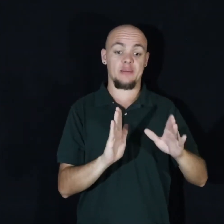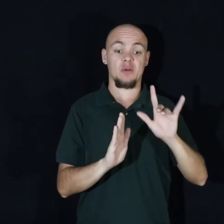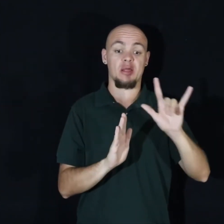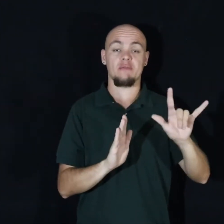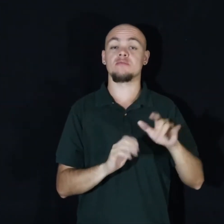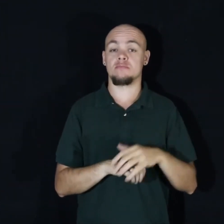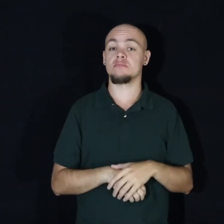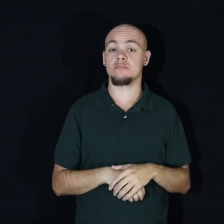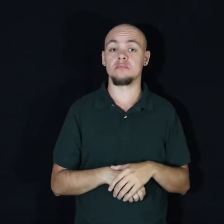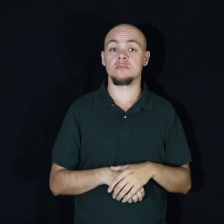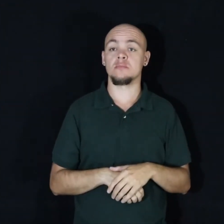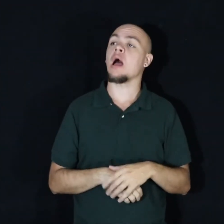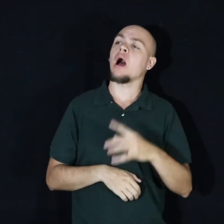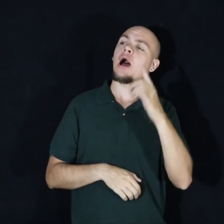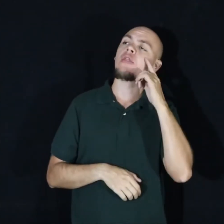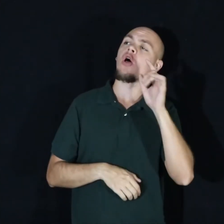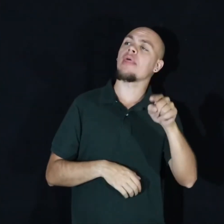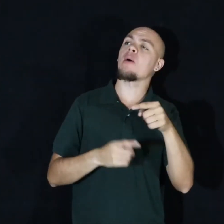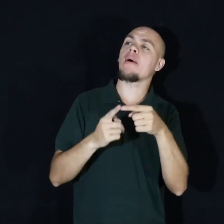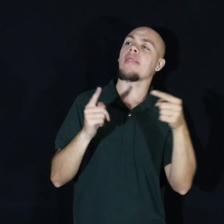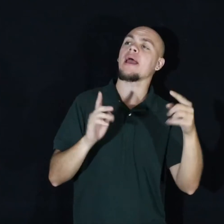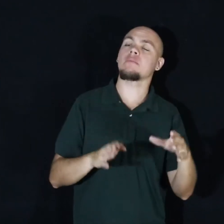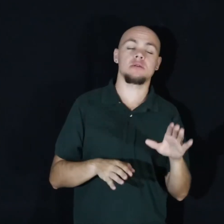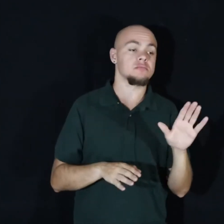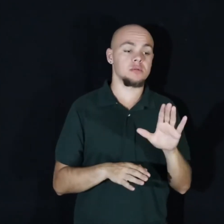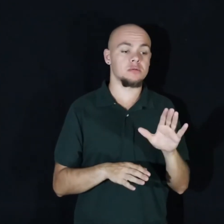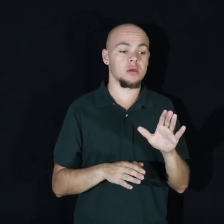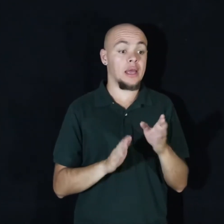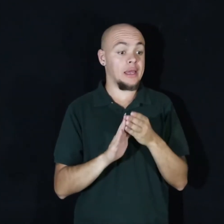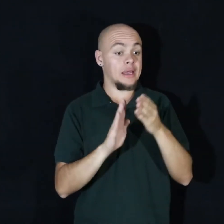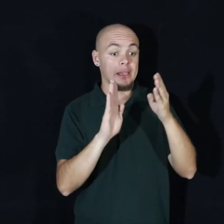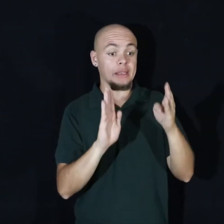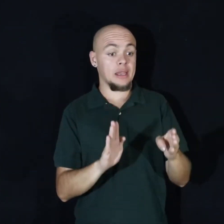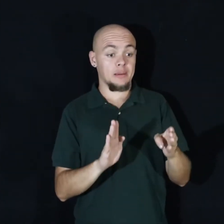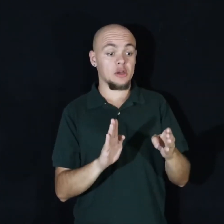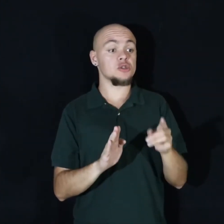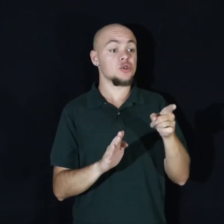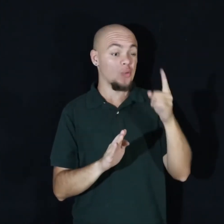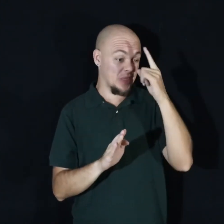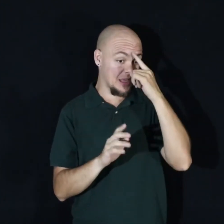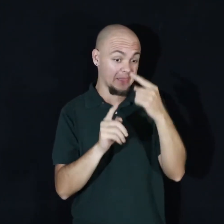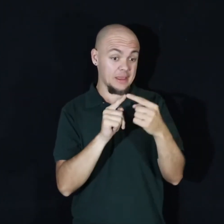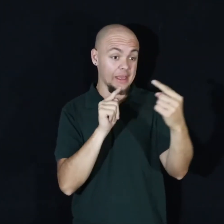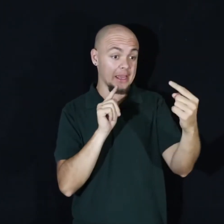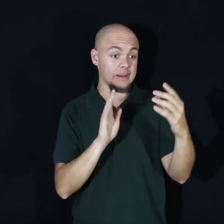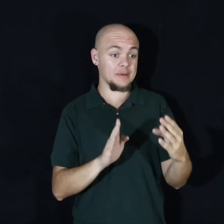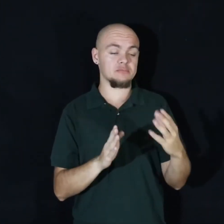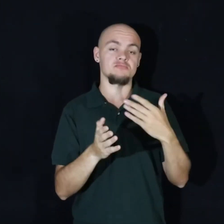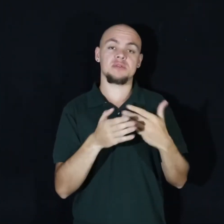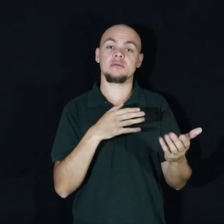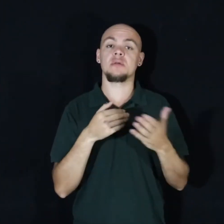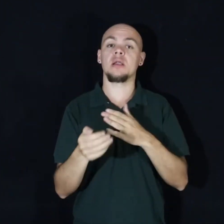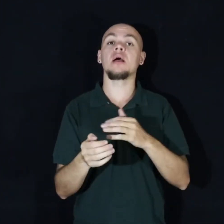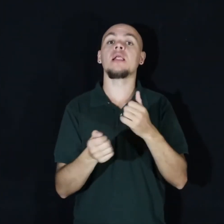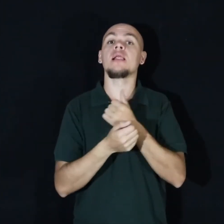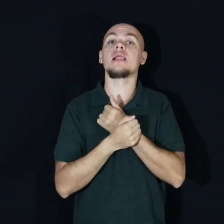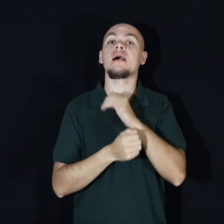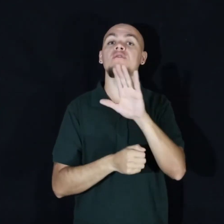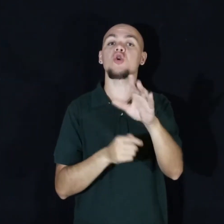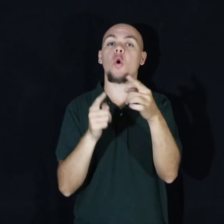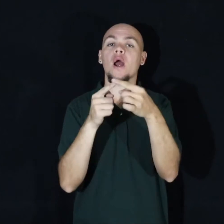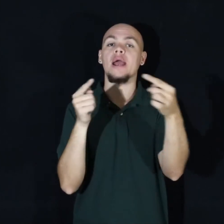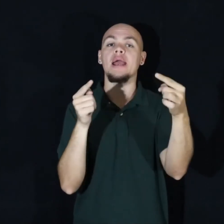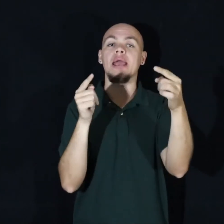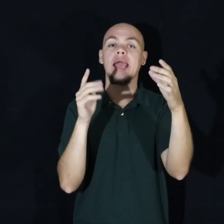my neighbor. Yes, but I thought they were our enemies. Well, no problem. If you don't want to call them your neighbor, if you consider them enemies, guess